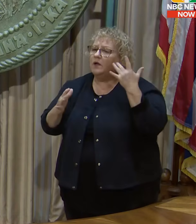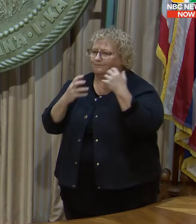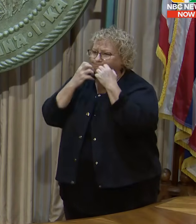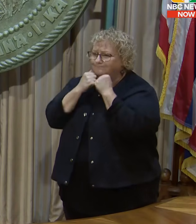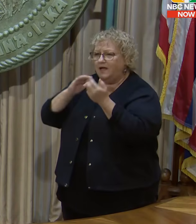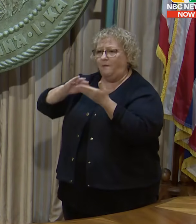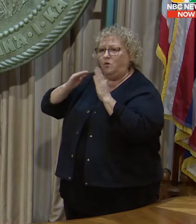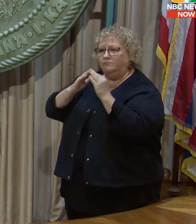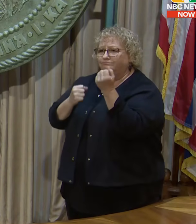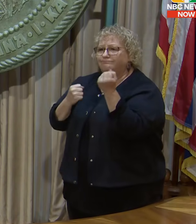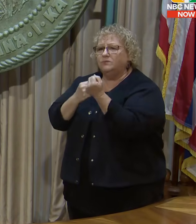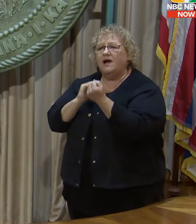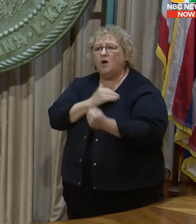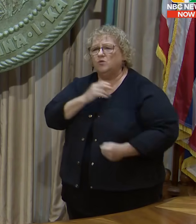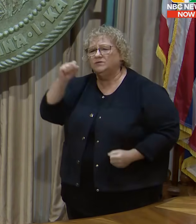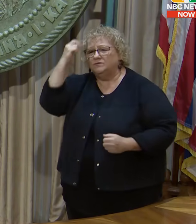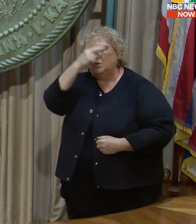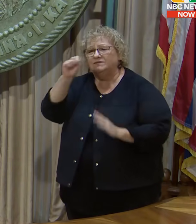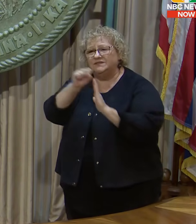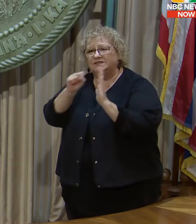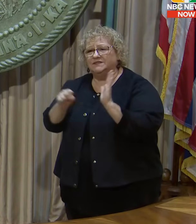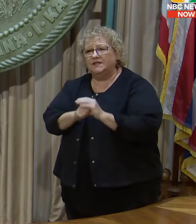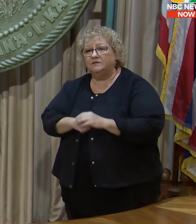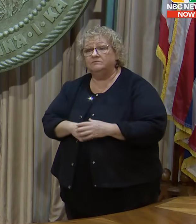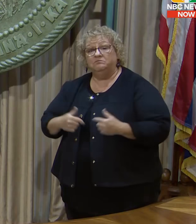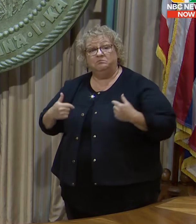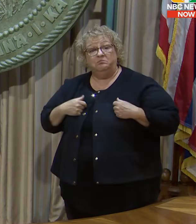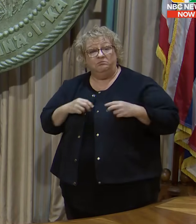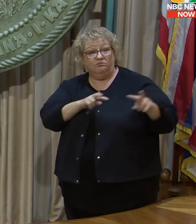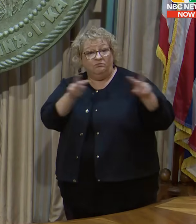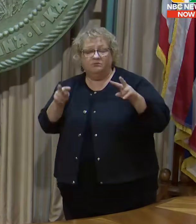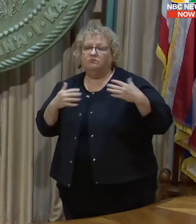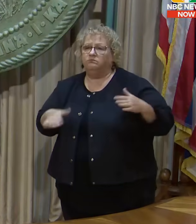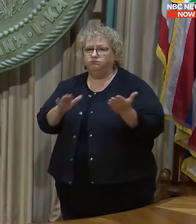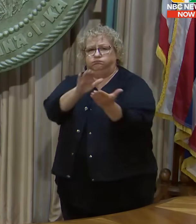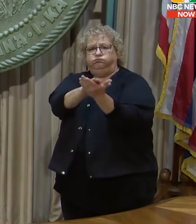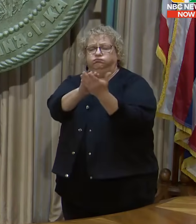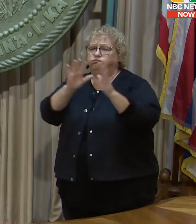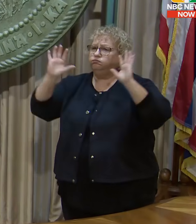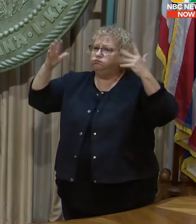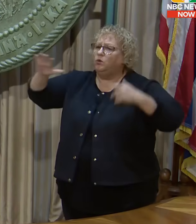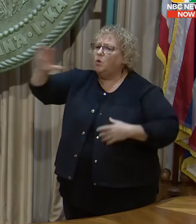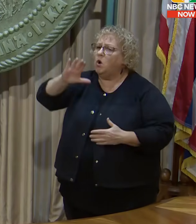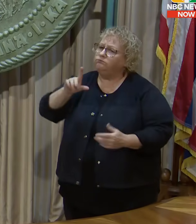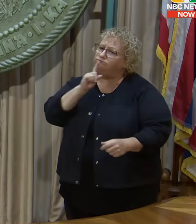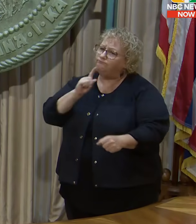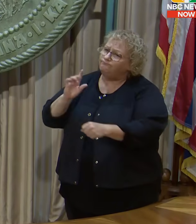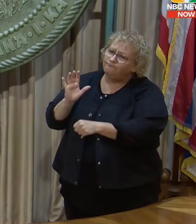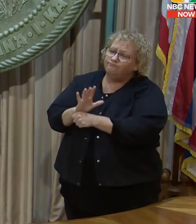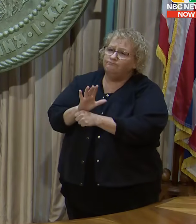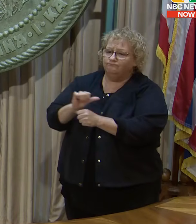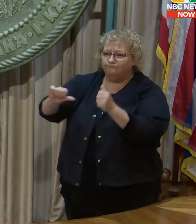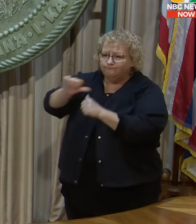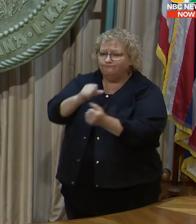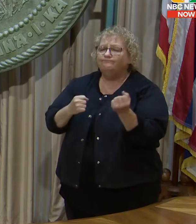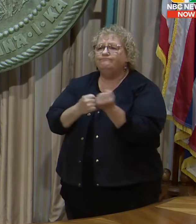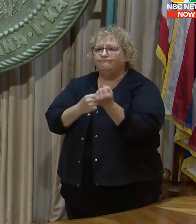of the state. And I'm proud of your efforts and courage, your commitment to help each